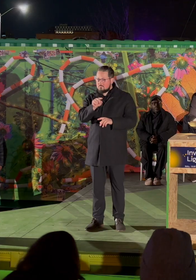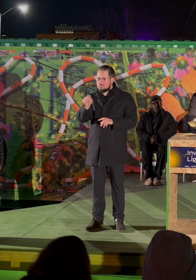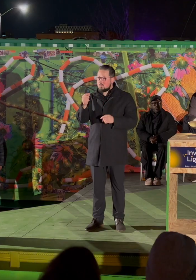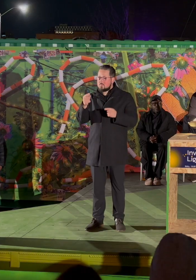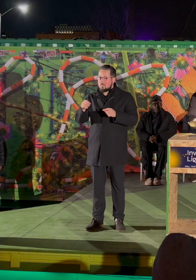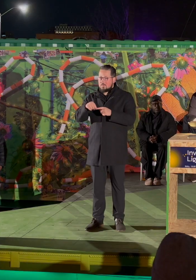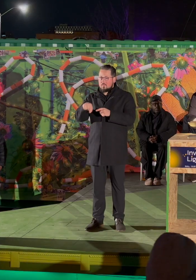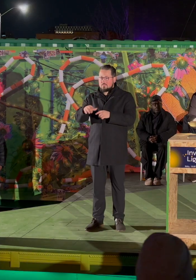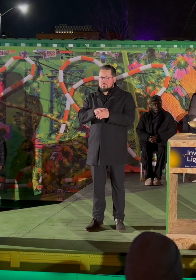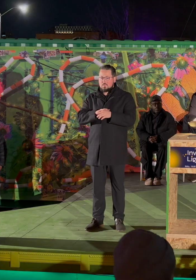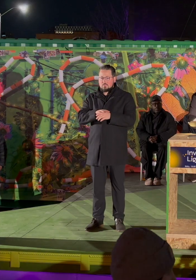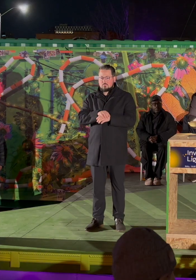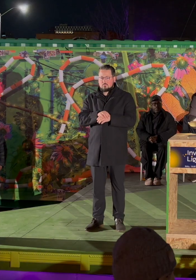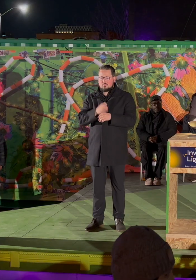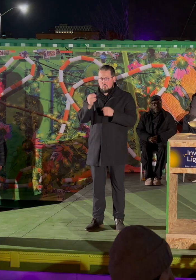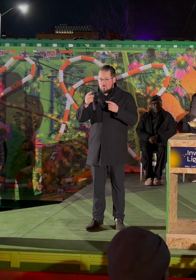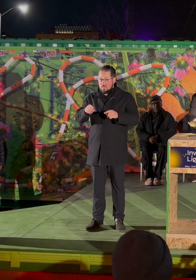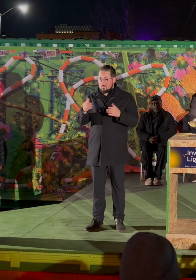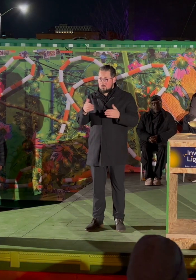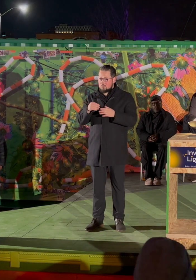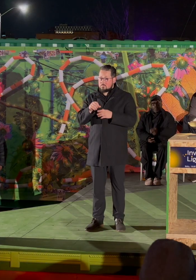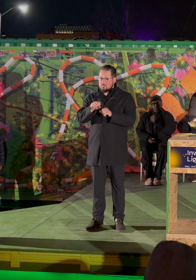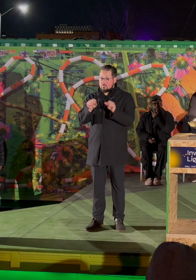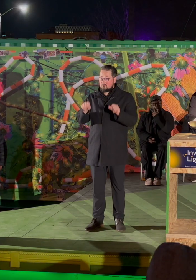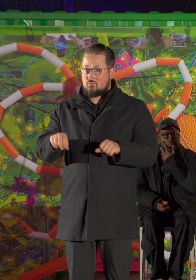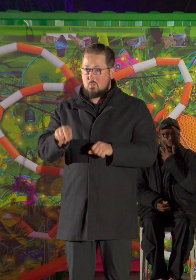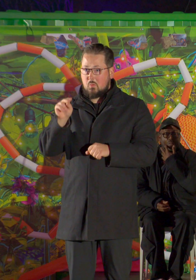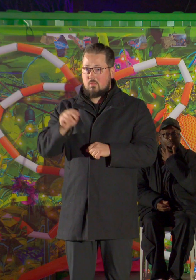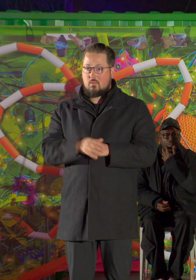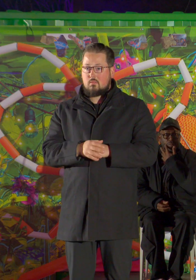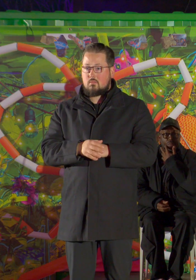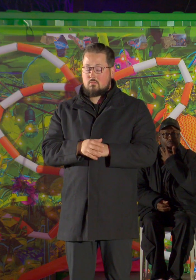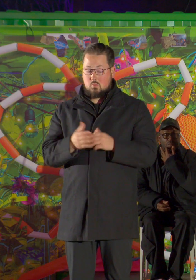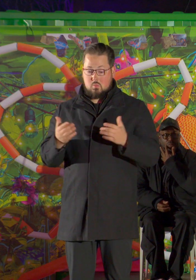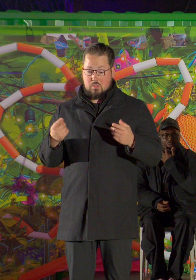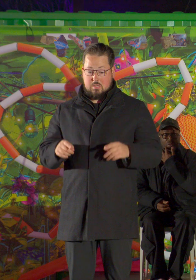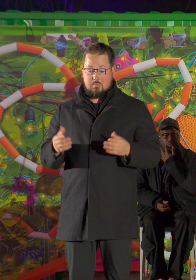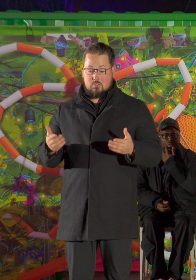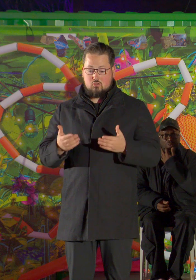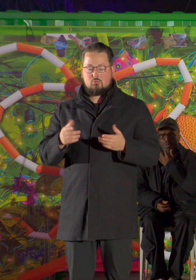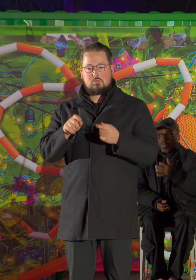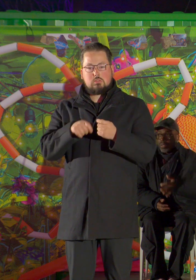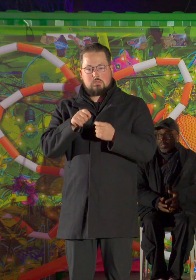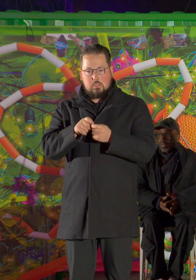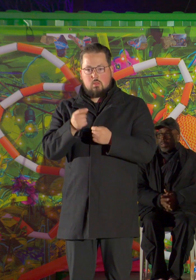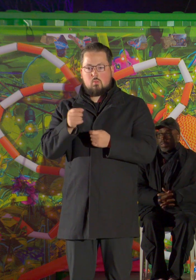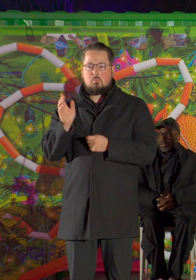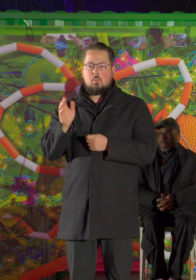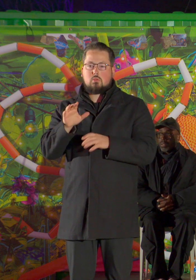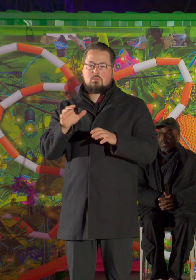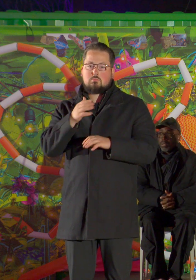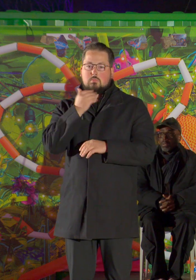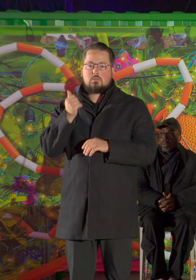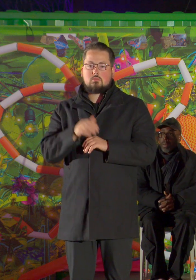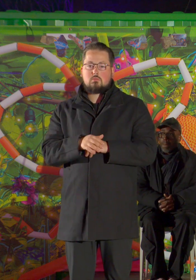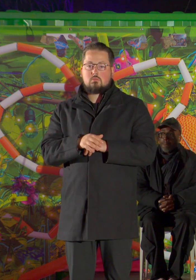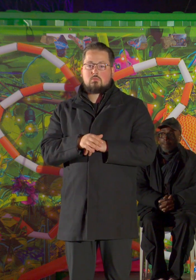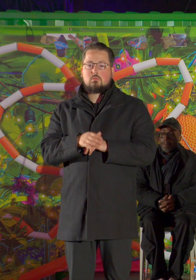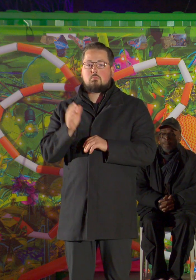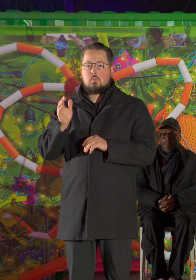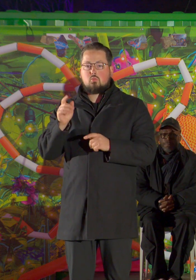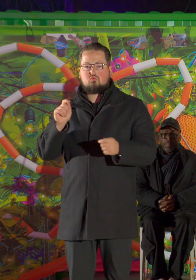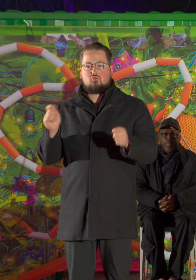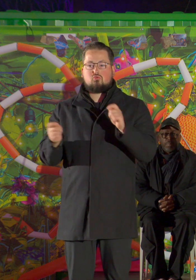space here? And what's happening here in Station North. What's happening here is exactly what Baltimore does best. Baltimore